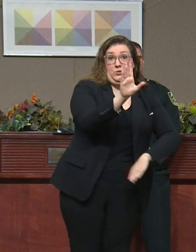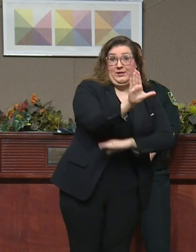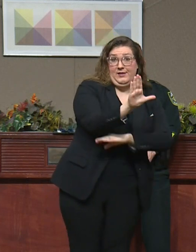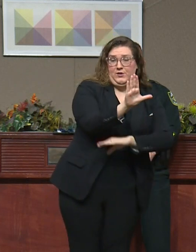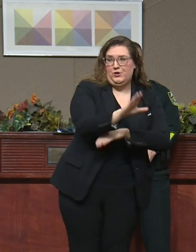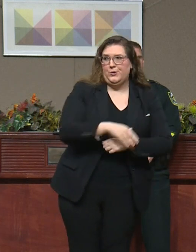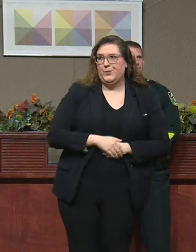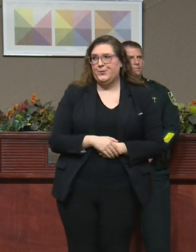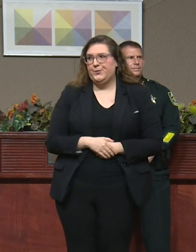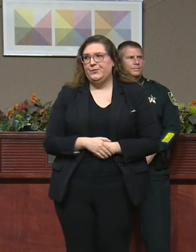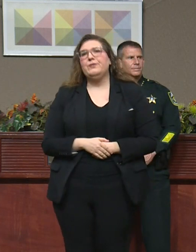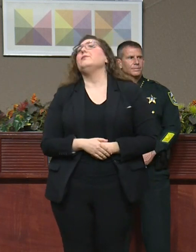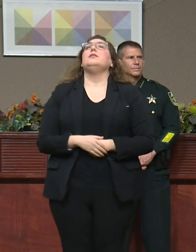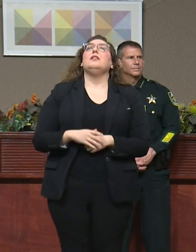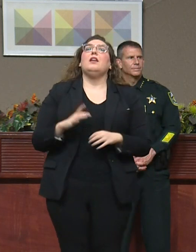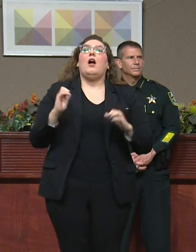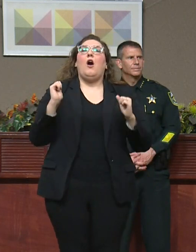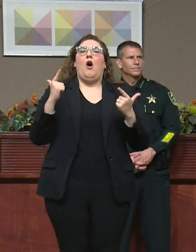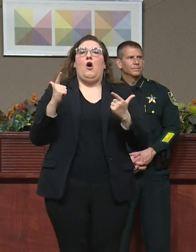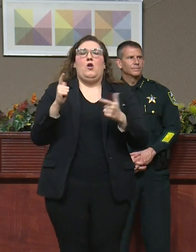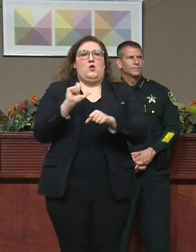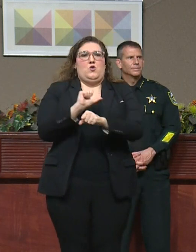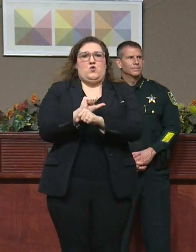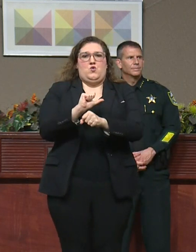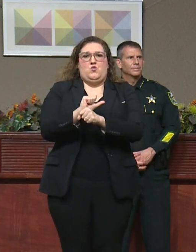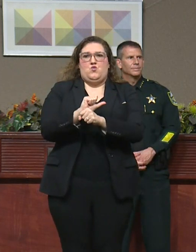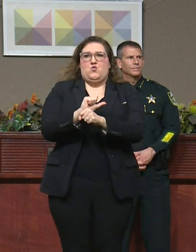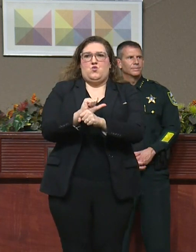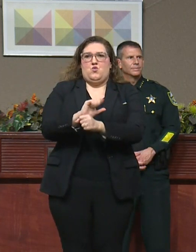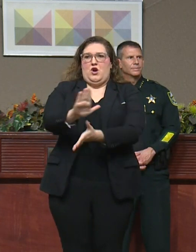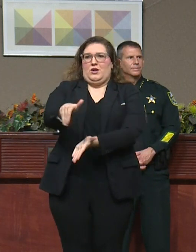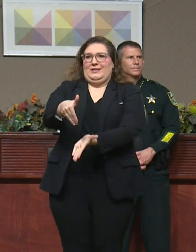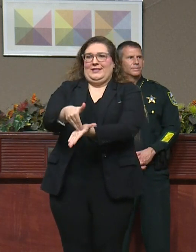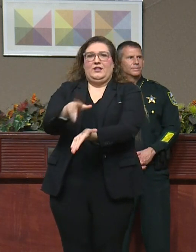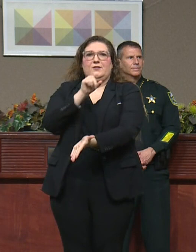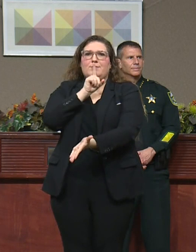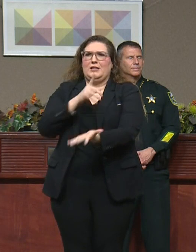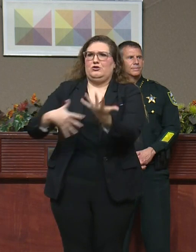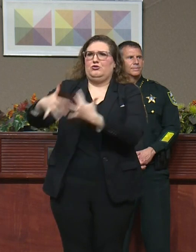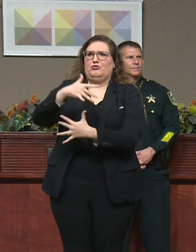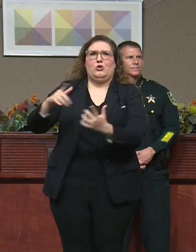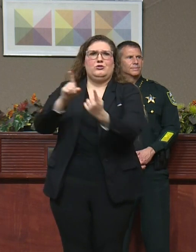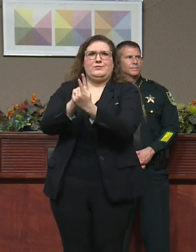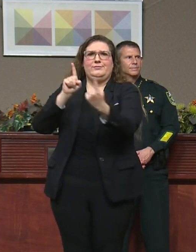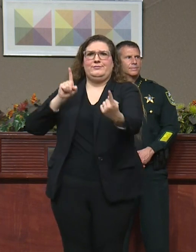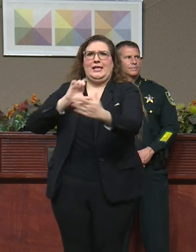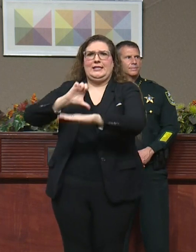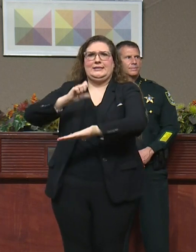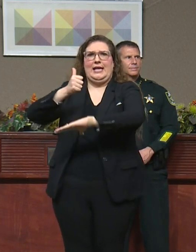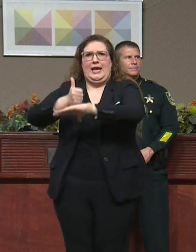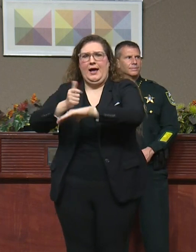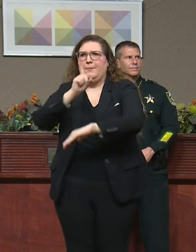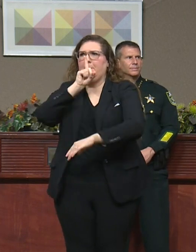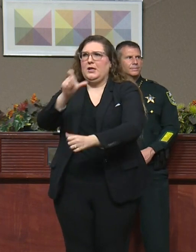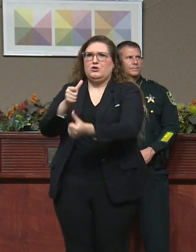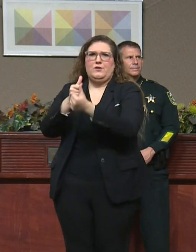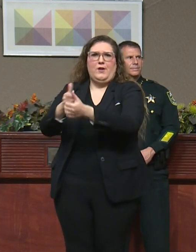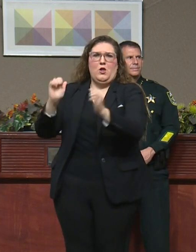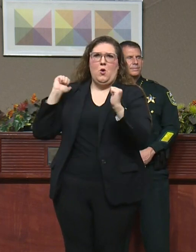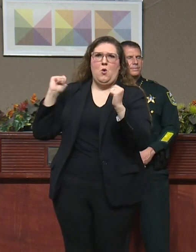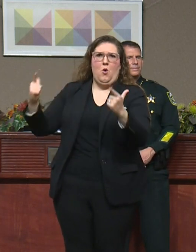All of our work sites will, of course, practice the social distancing guidelines, CDC and the mayor's guidelines